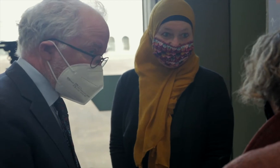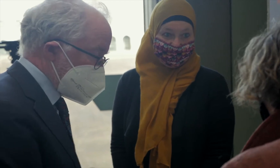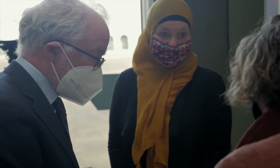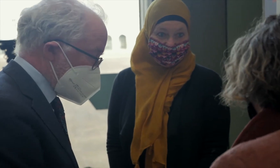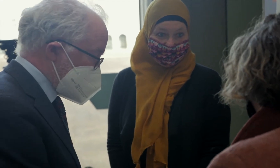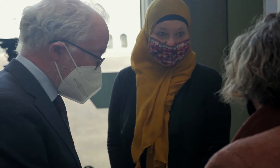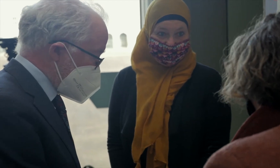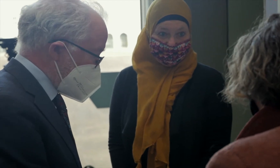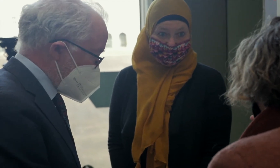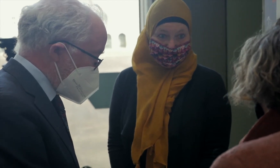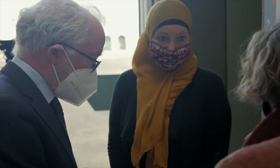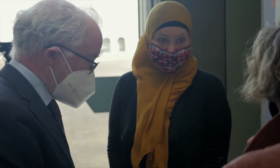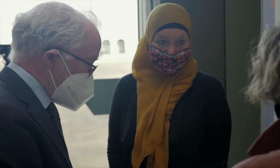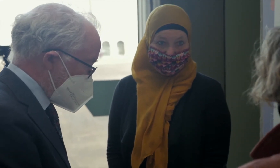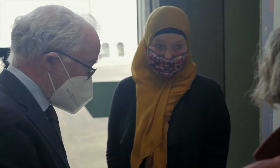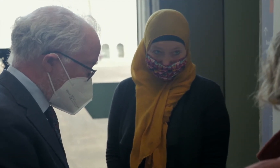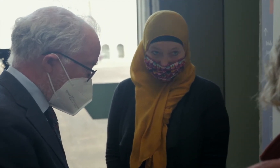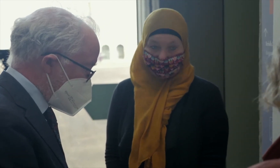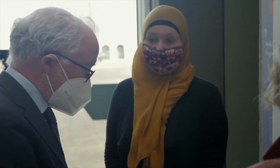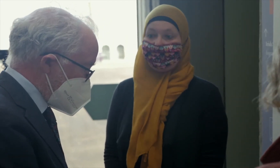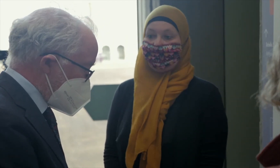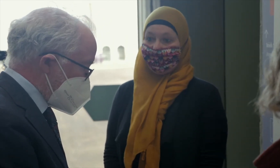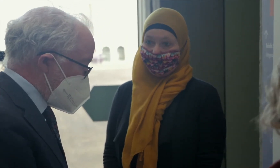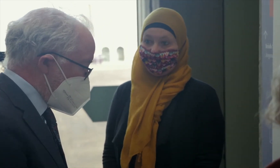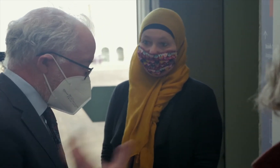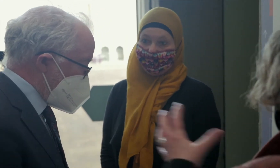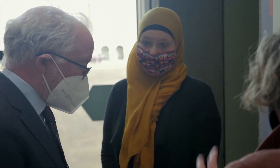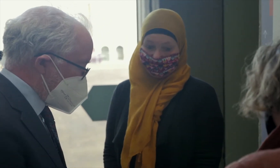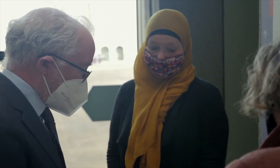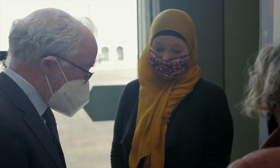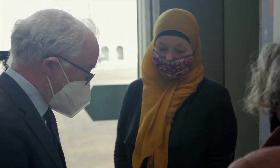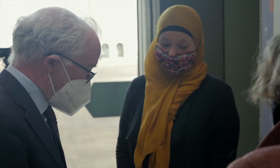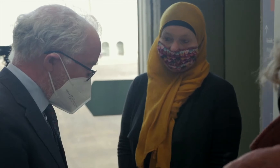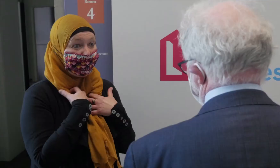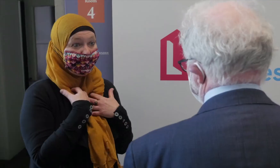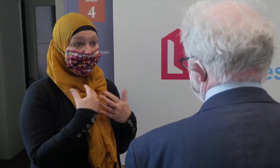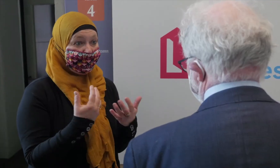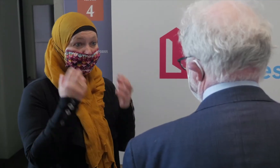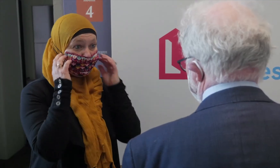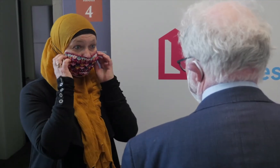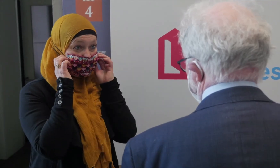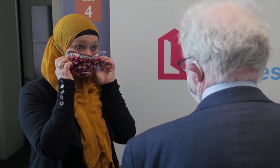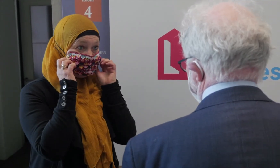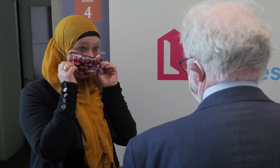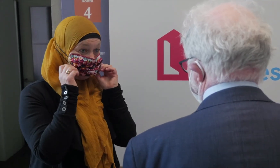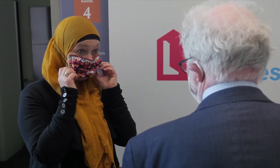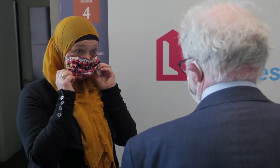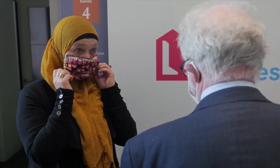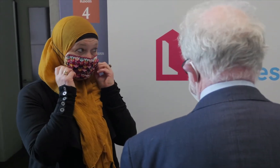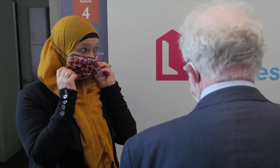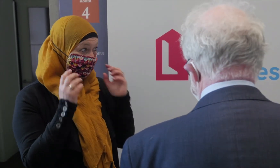doorsteps of the young people and of the community. And I think it's really important that you're part of that story. And I think that's, even talking